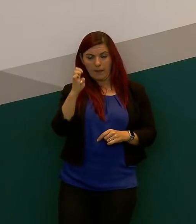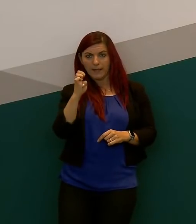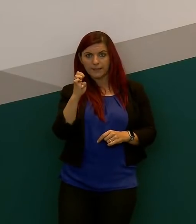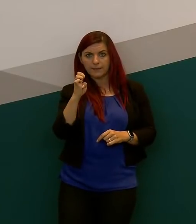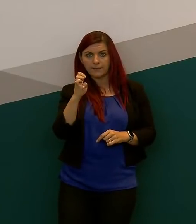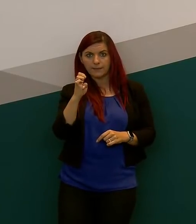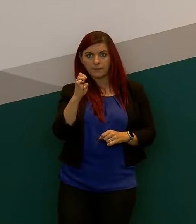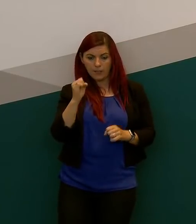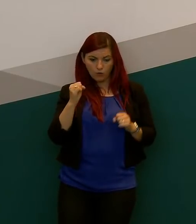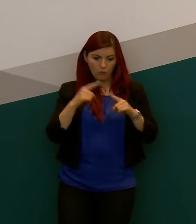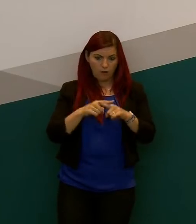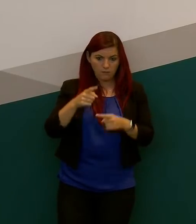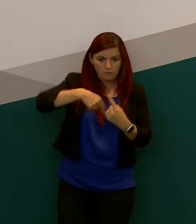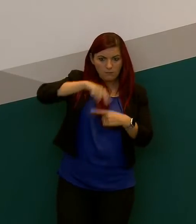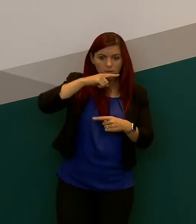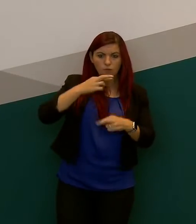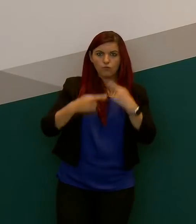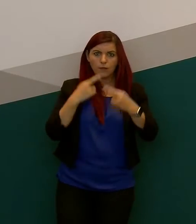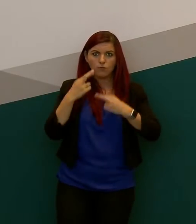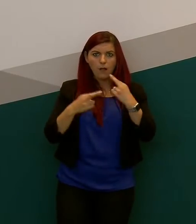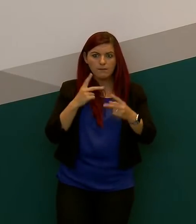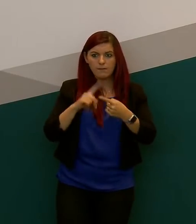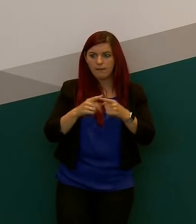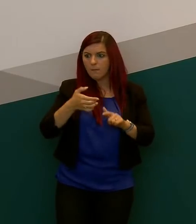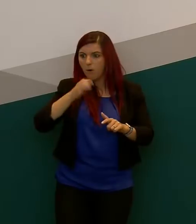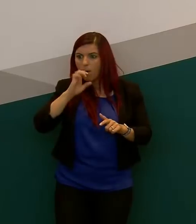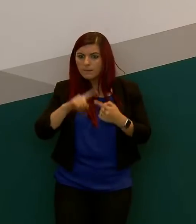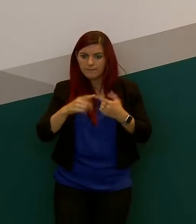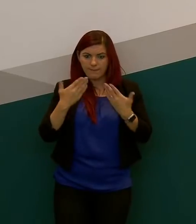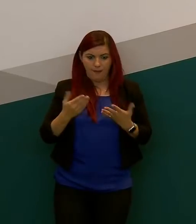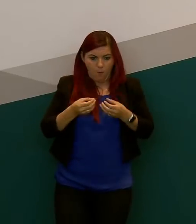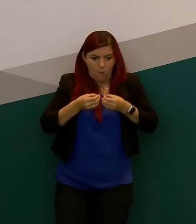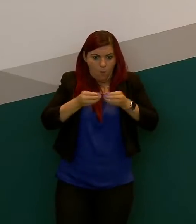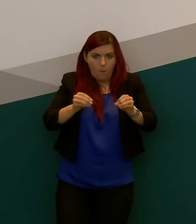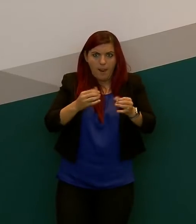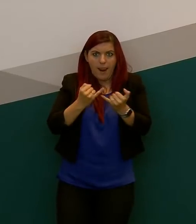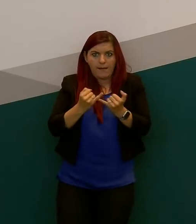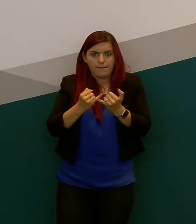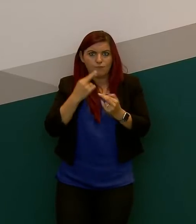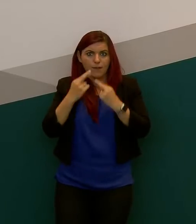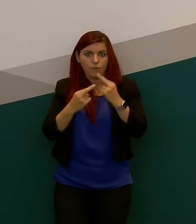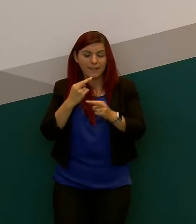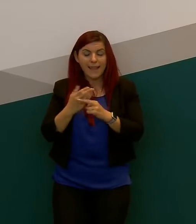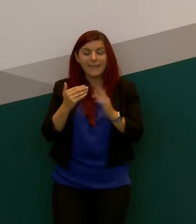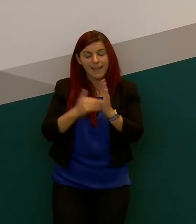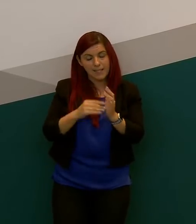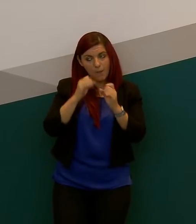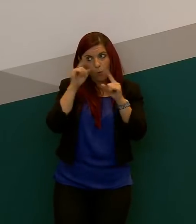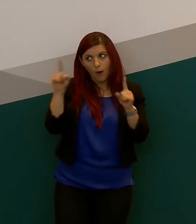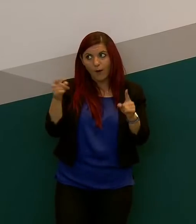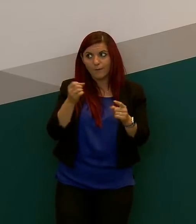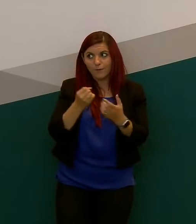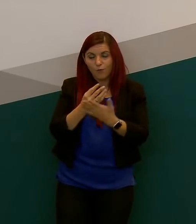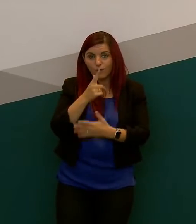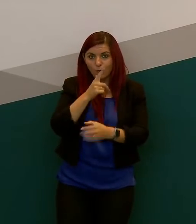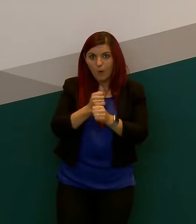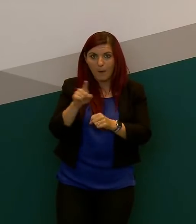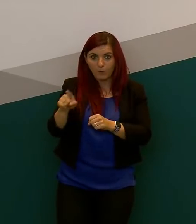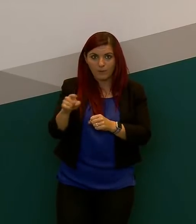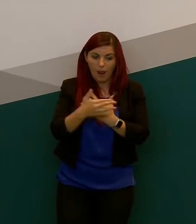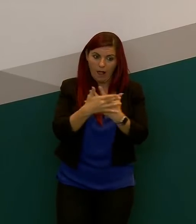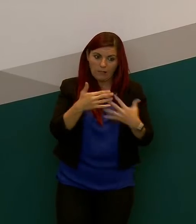the restaurants that are the pubs that are now open as restaurants. I am aware of those stories, and we're not